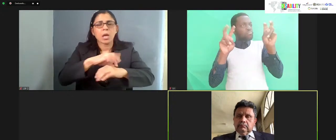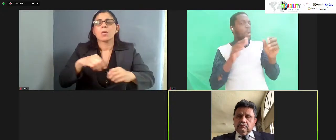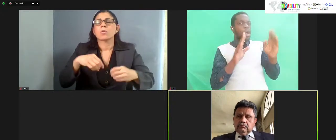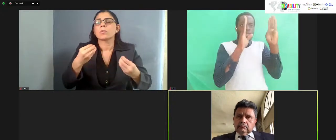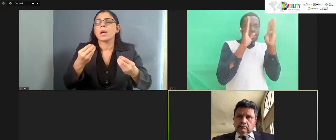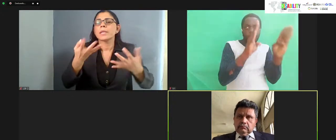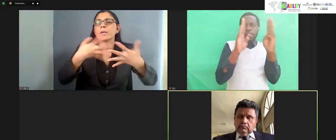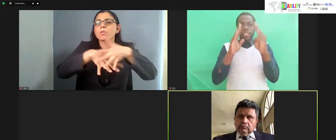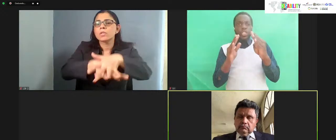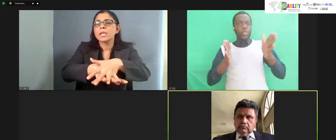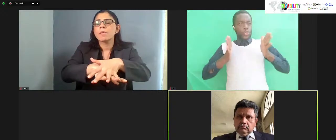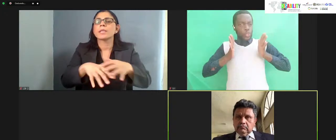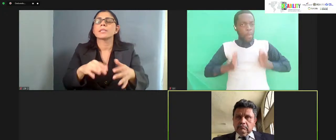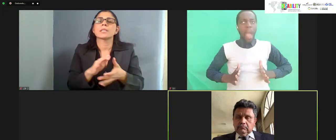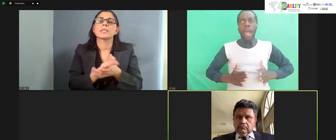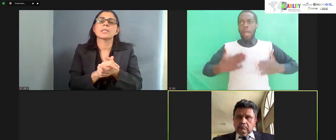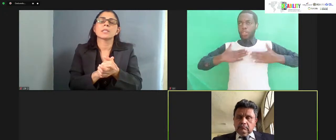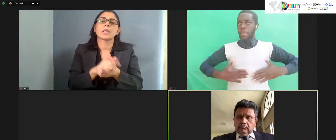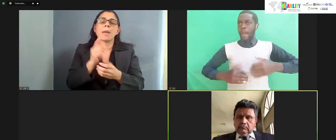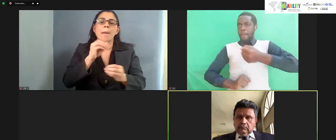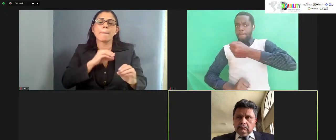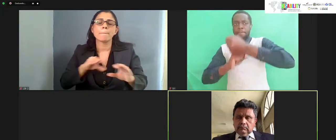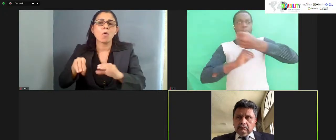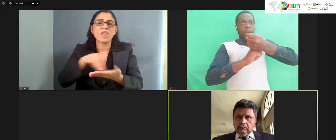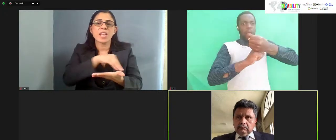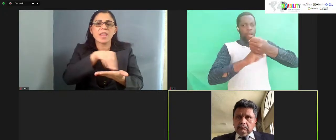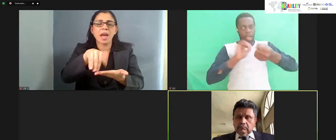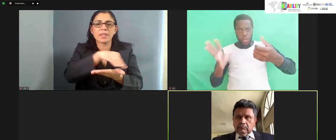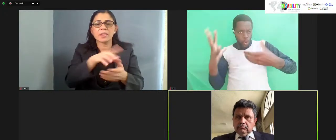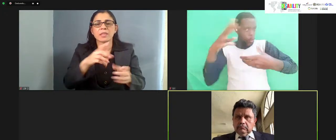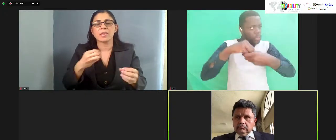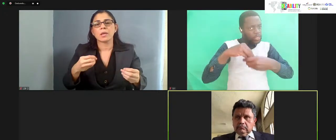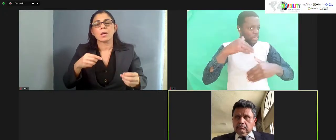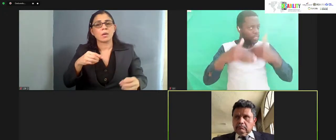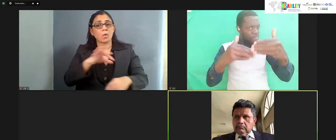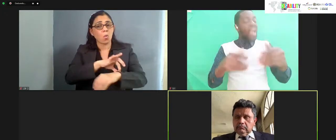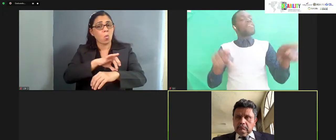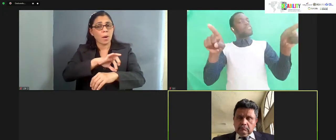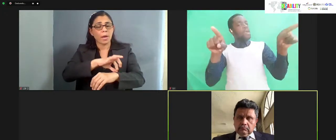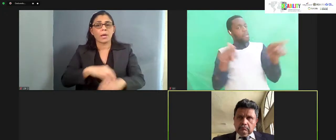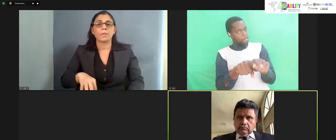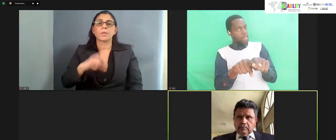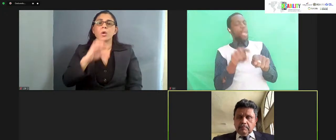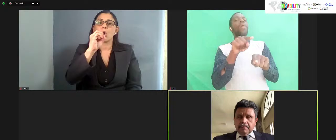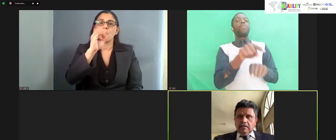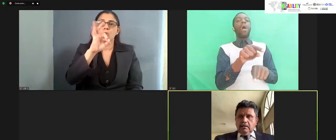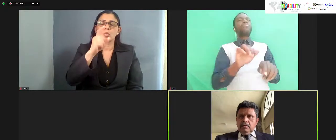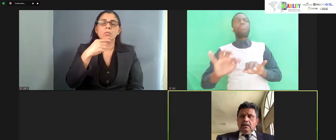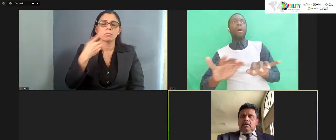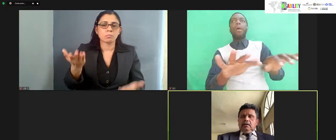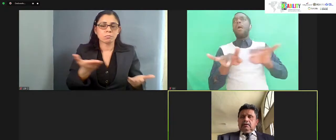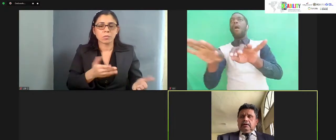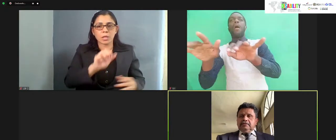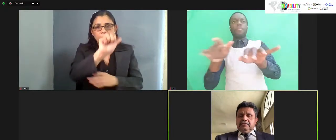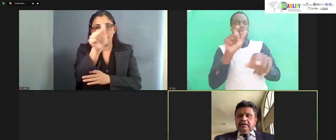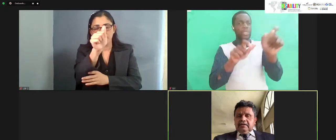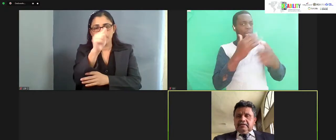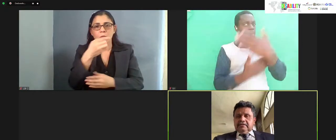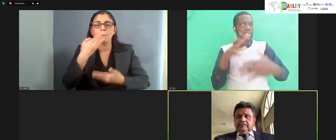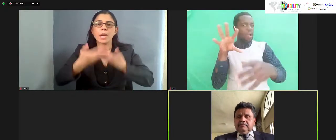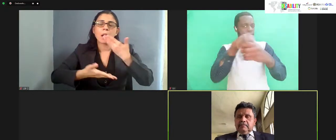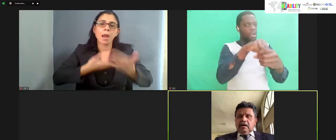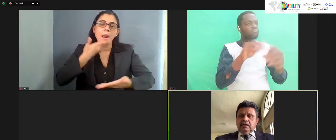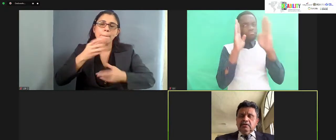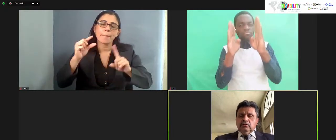humanitarian responses in the context of human mobility oh so you have 10 minutes maybe welcome